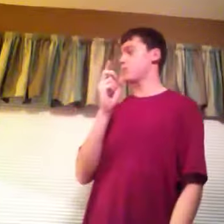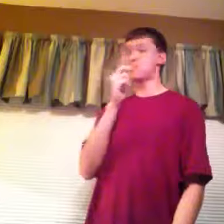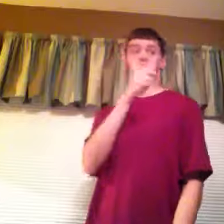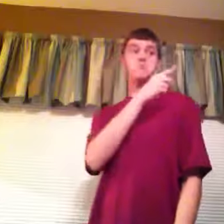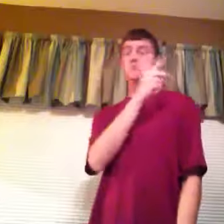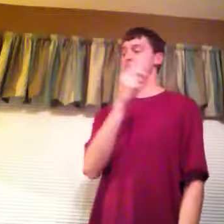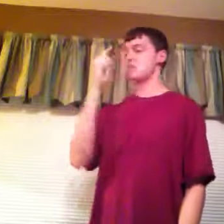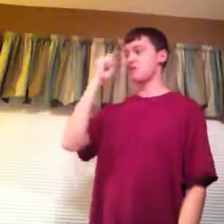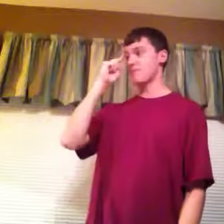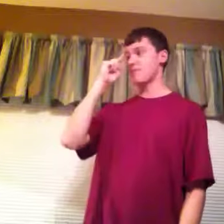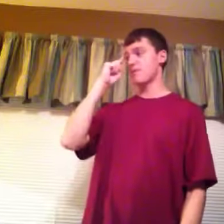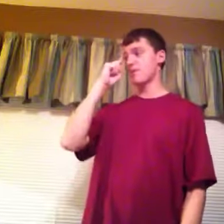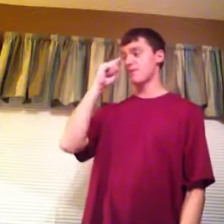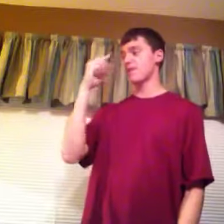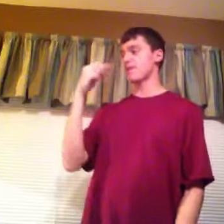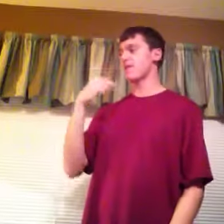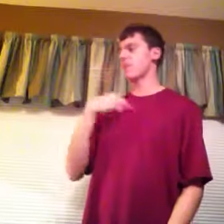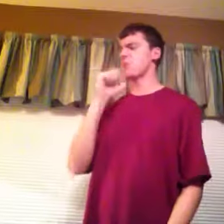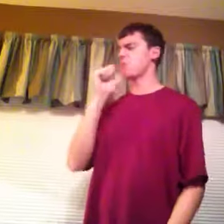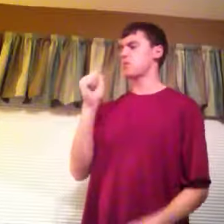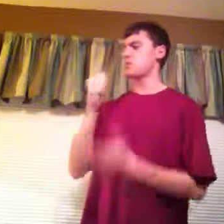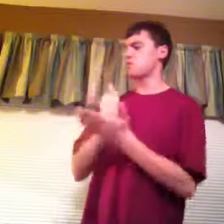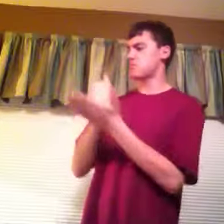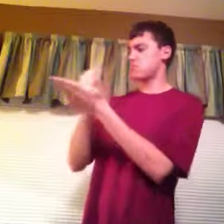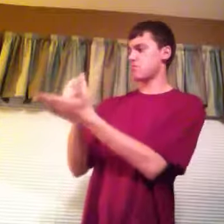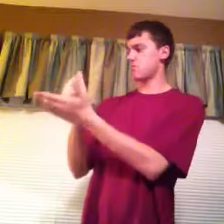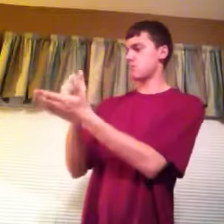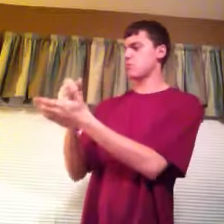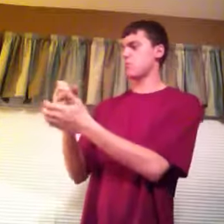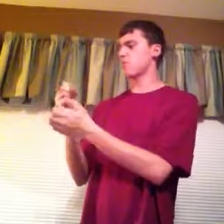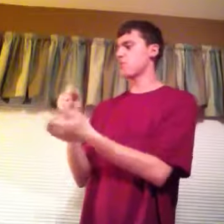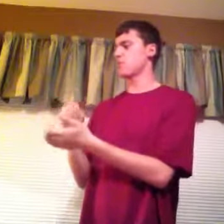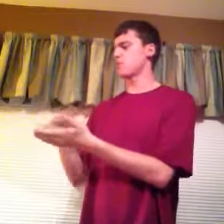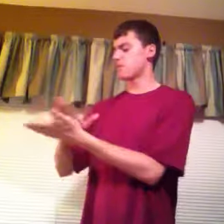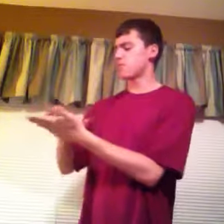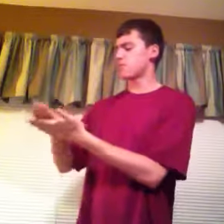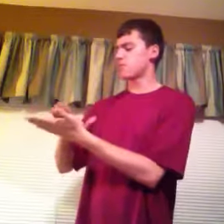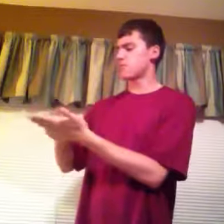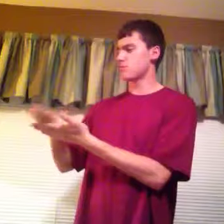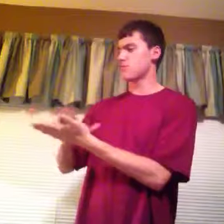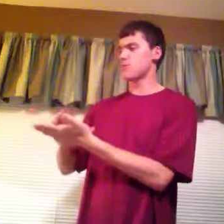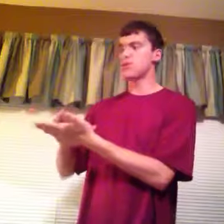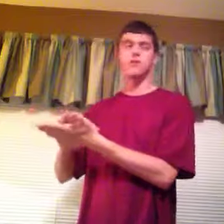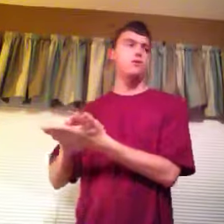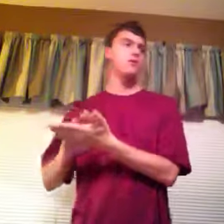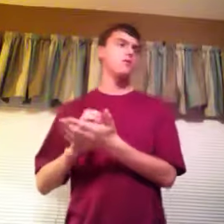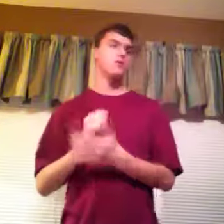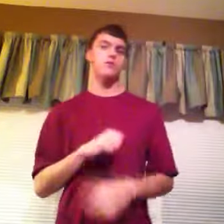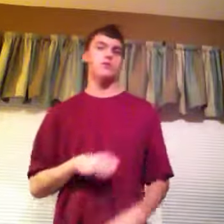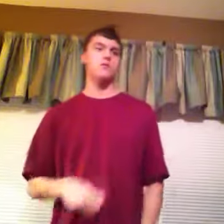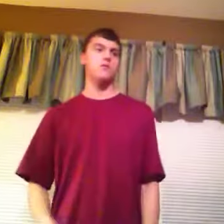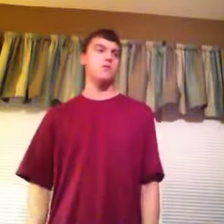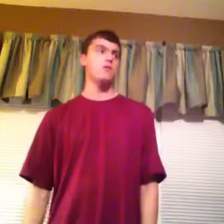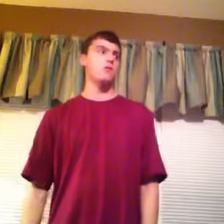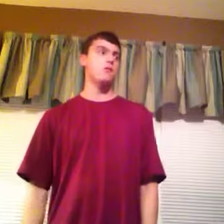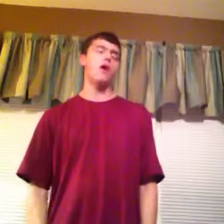No windows are. So if you got it back to that part of the way, by pulling it, and then when